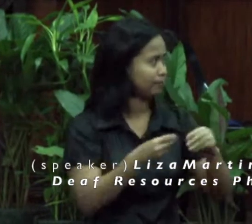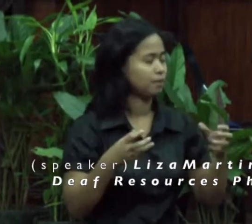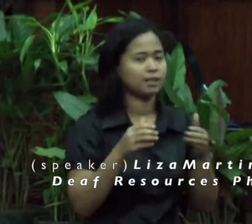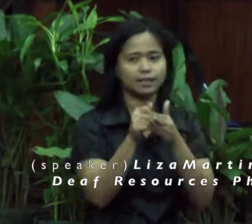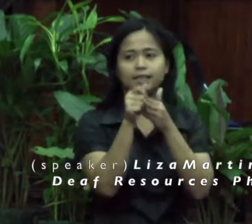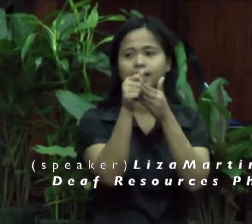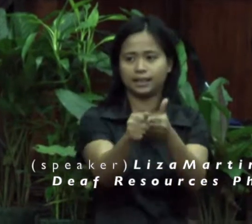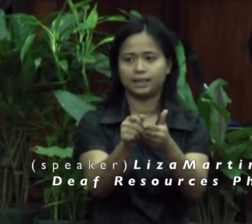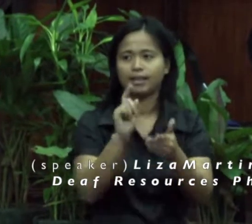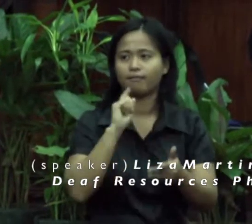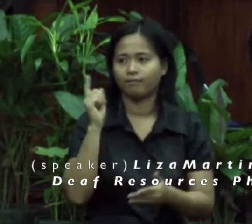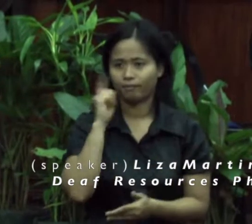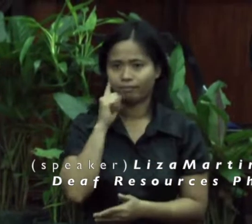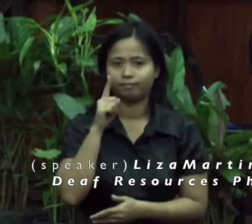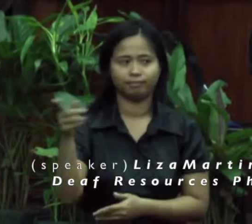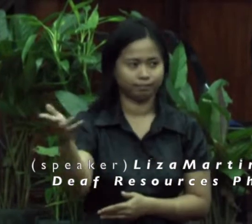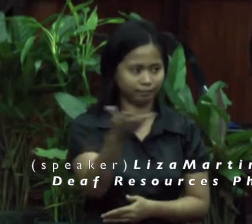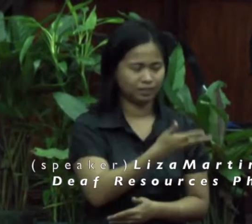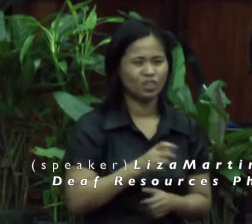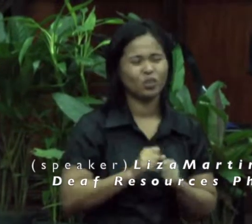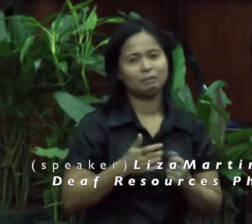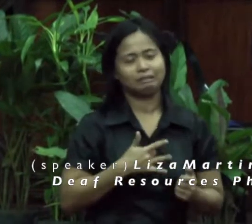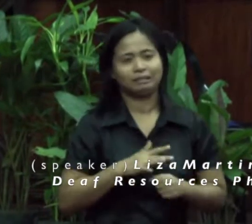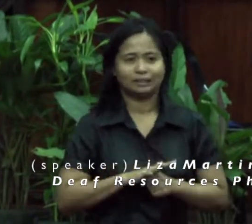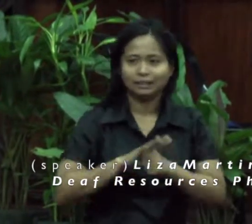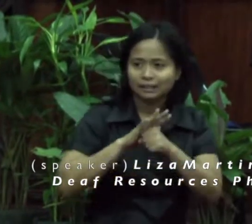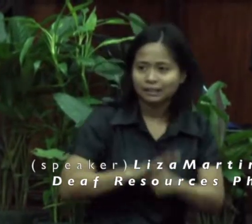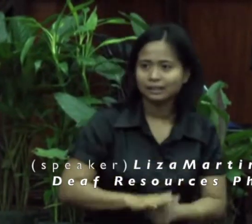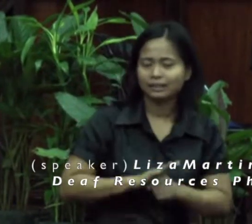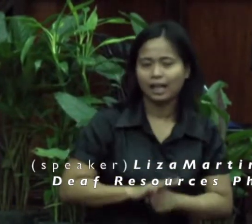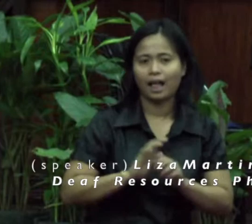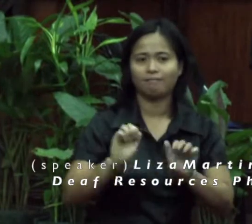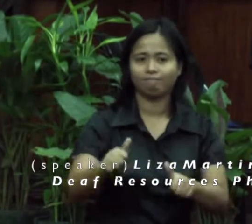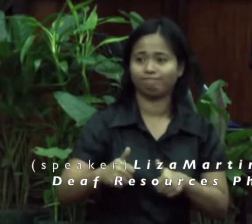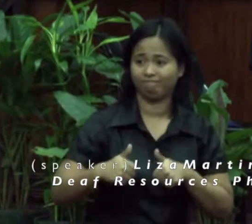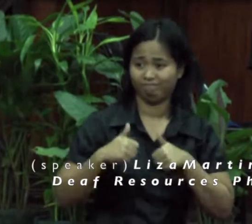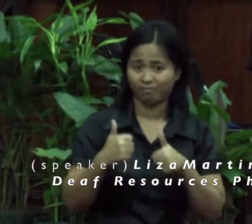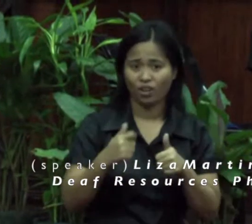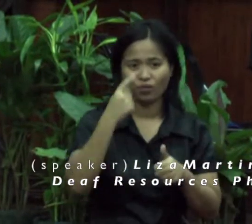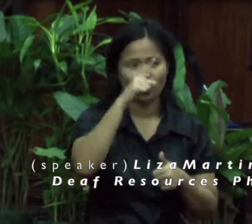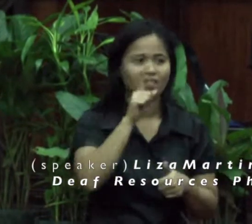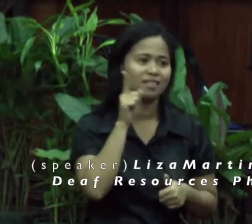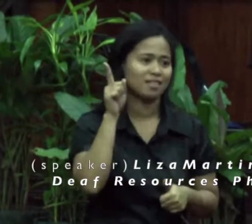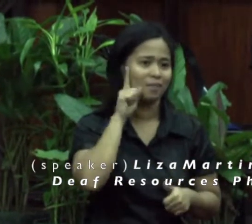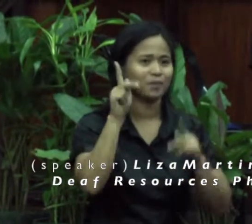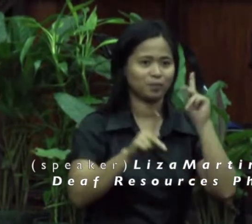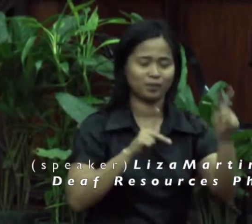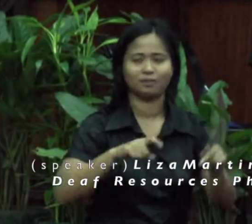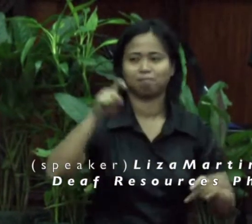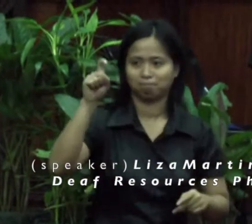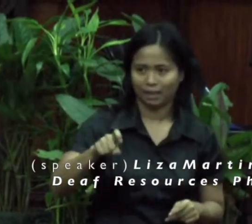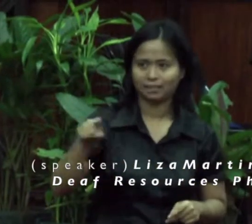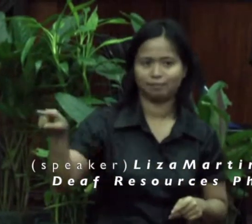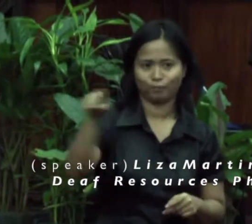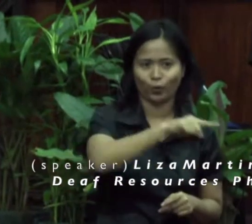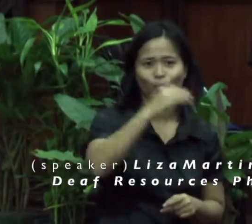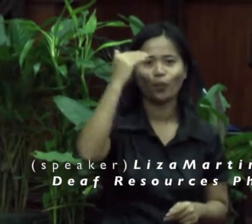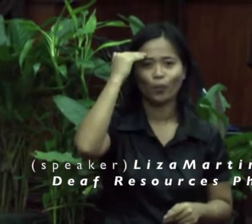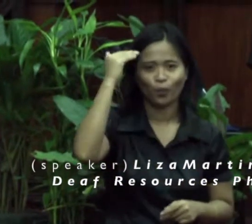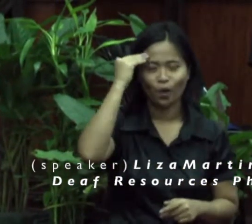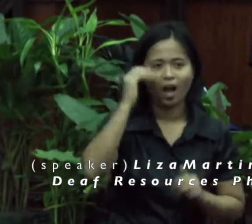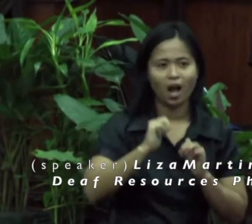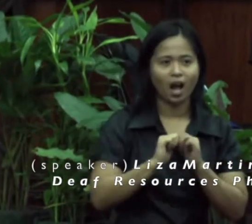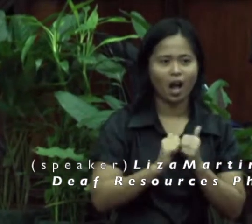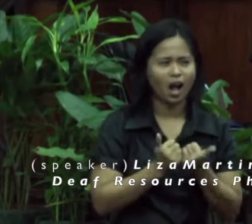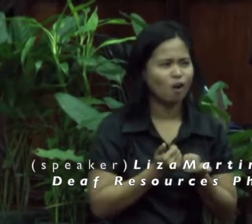the way. Okay, so there's a lot of pressure, I think, a lot of challenge for deaf people that you should know how